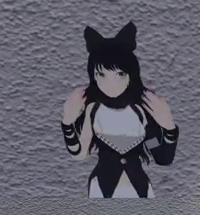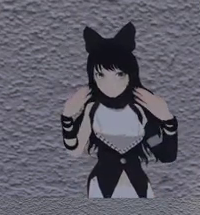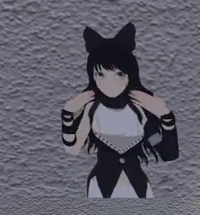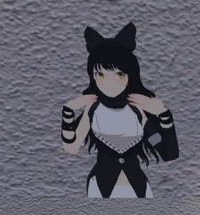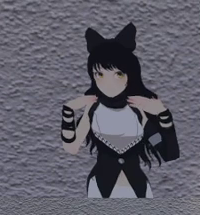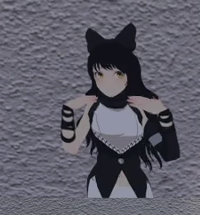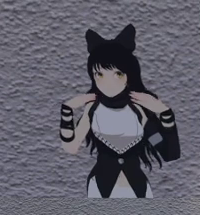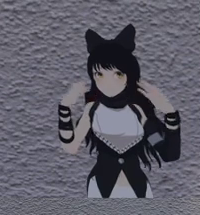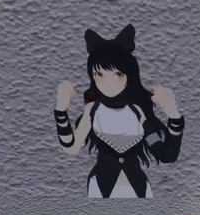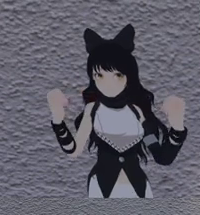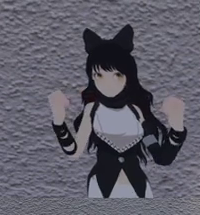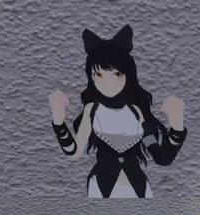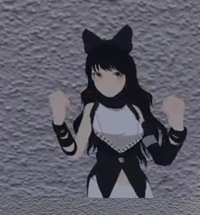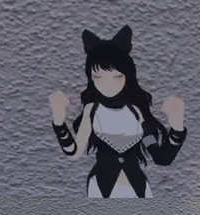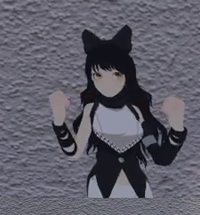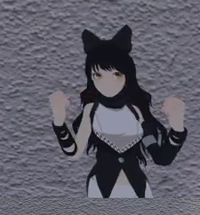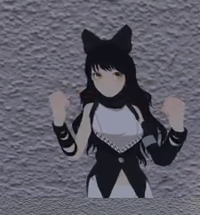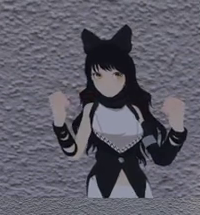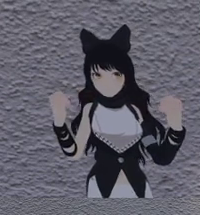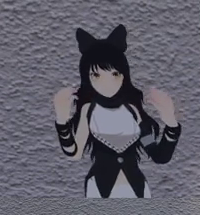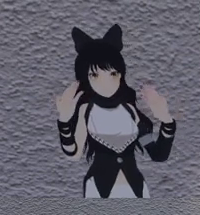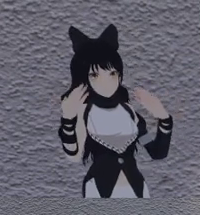And this sign, what is it? Health.